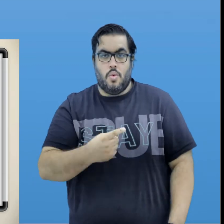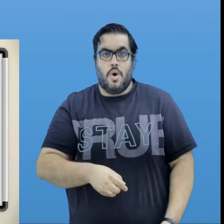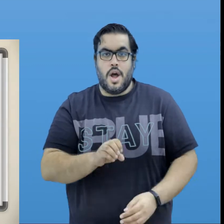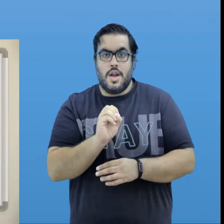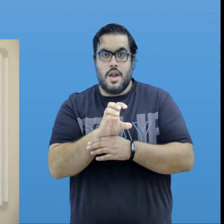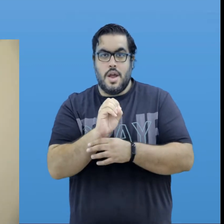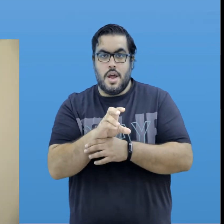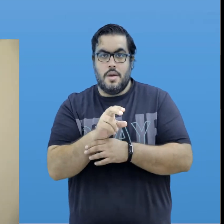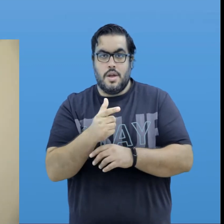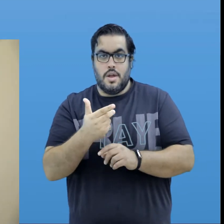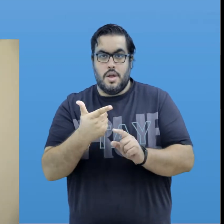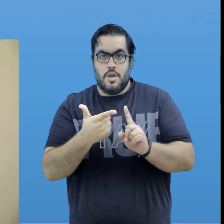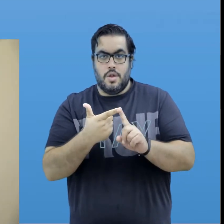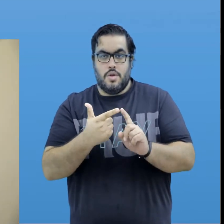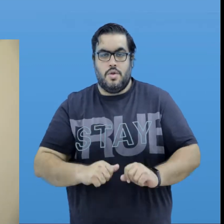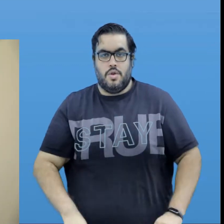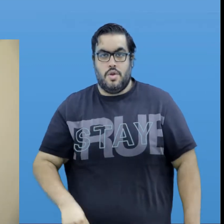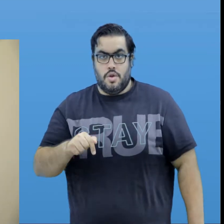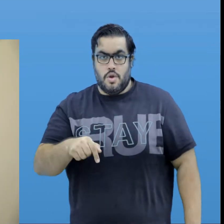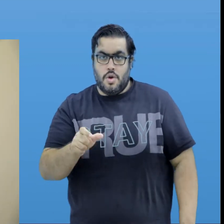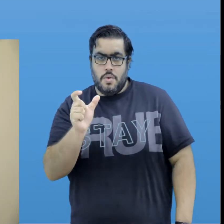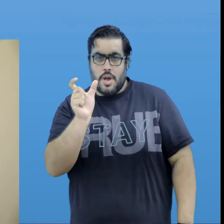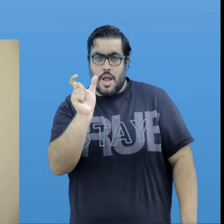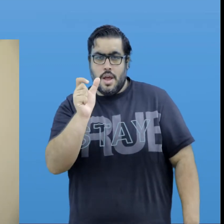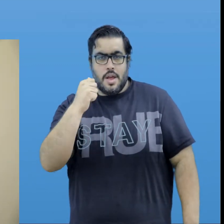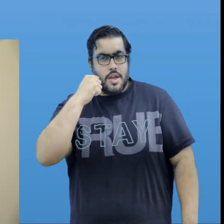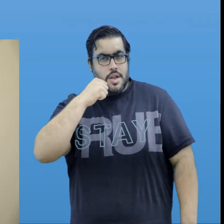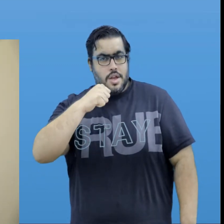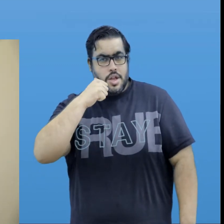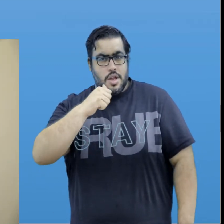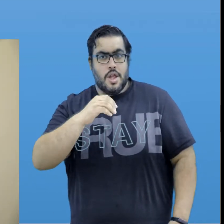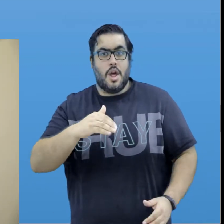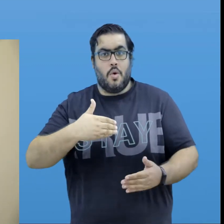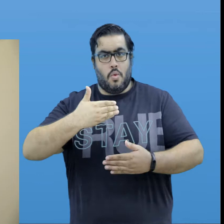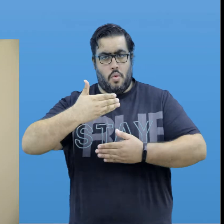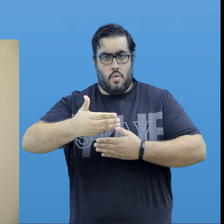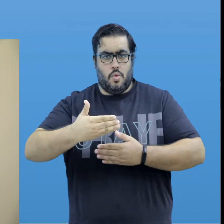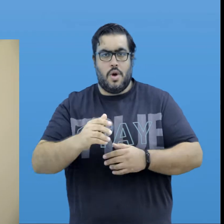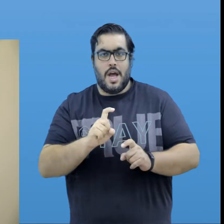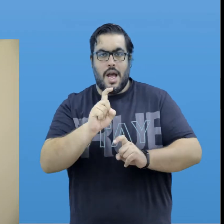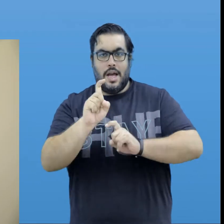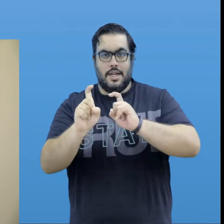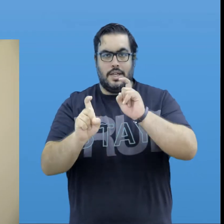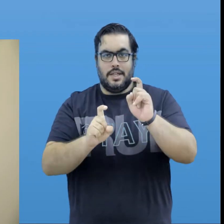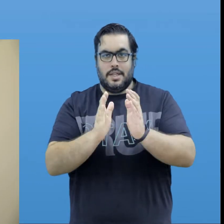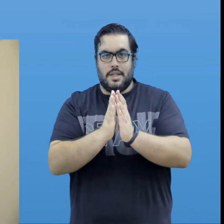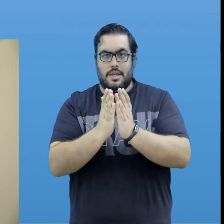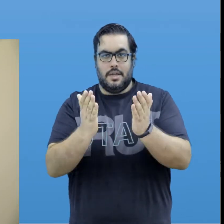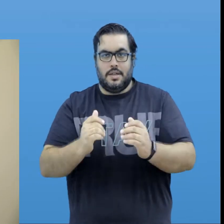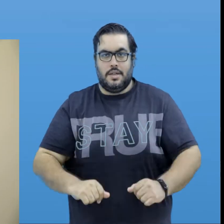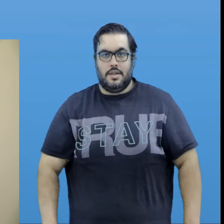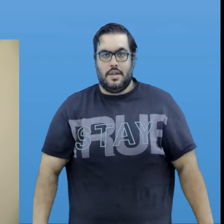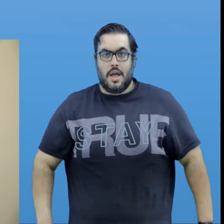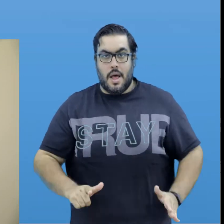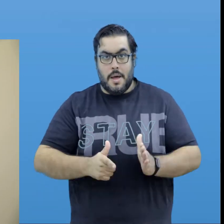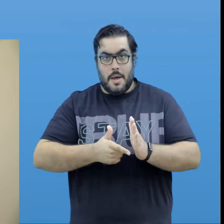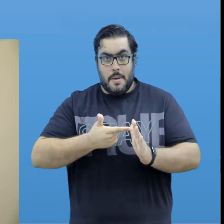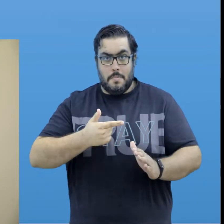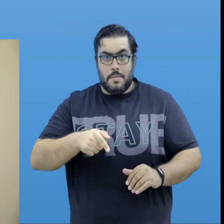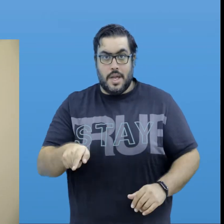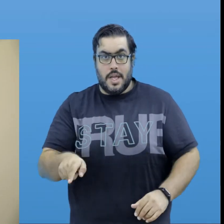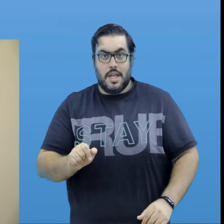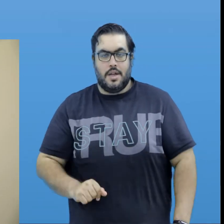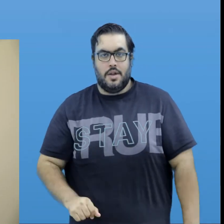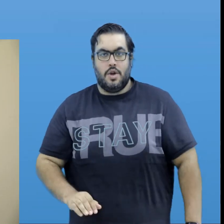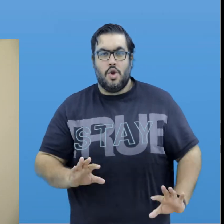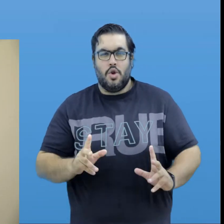Translation. What's going to happen through this episode is we're going to learn some tips for summary making, and